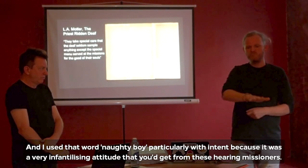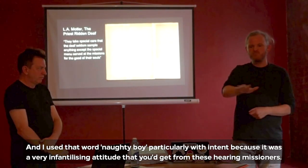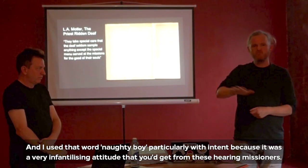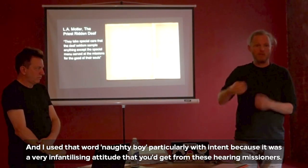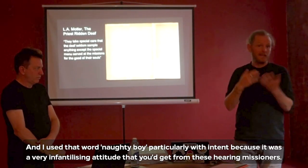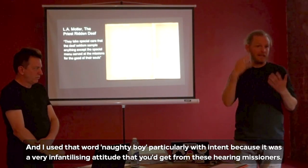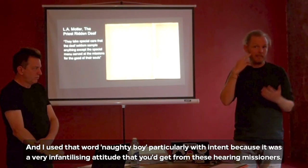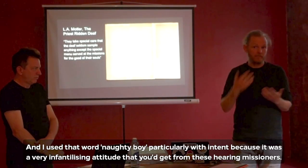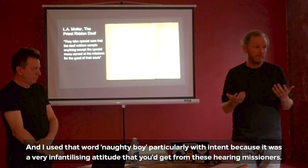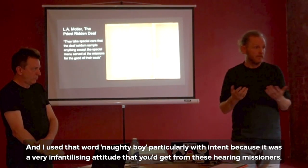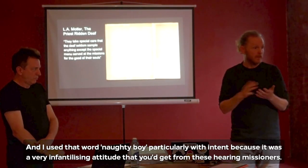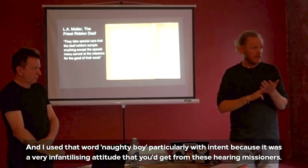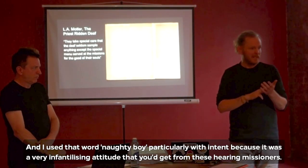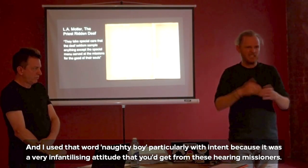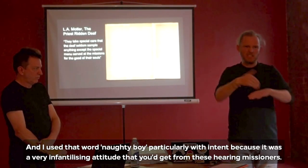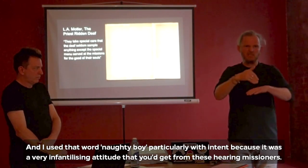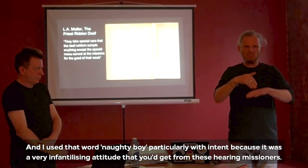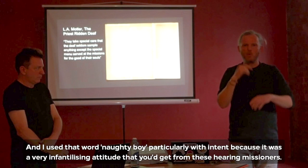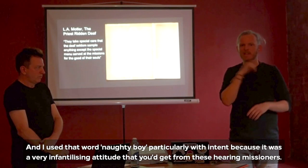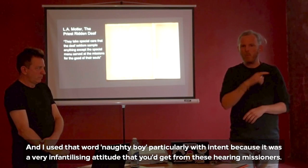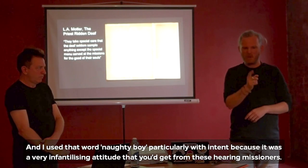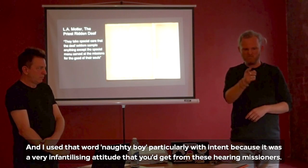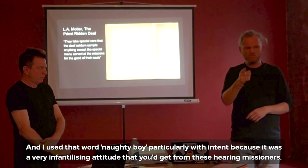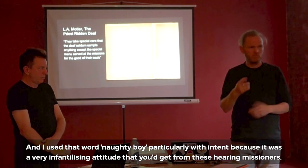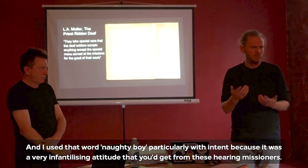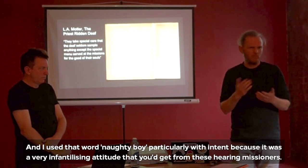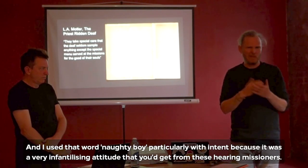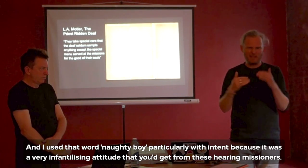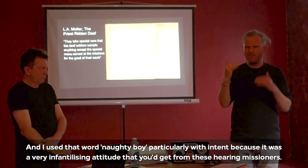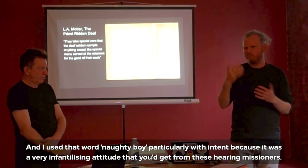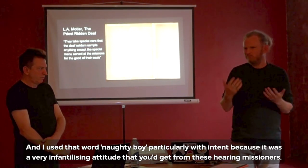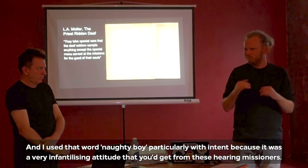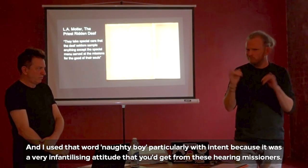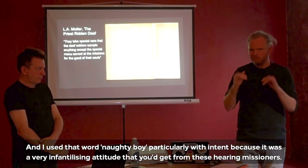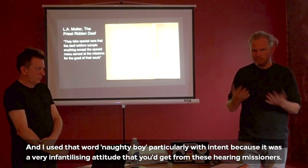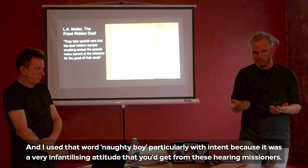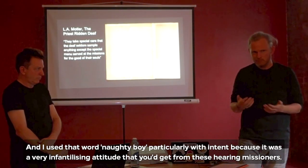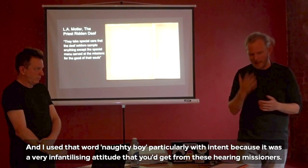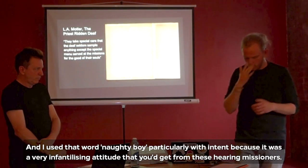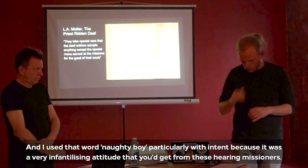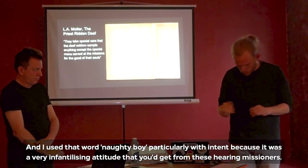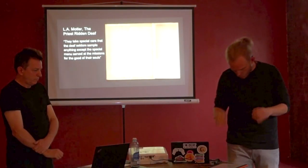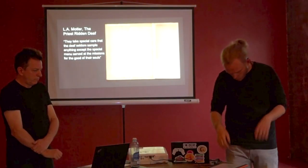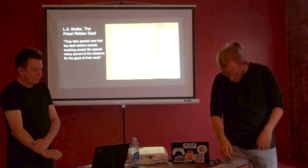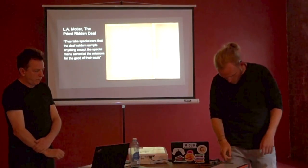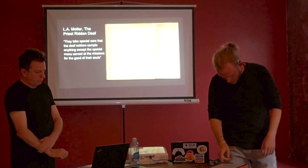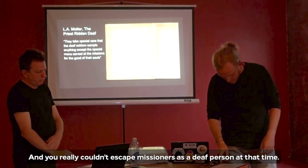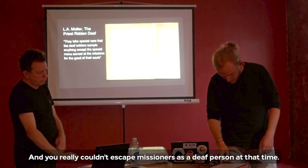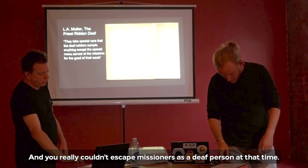intent because it was a very infantilising attitude that you'd get from these hearing missioners.